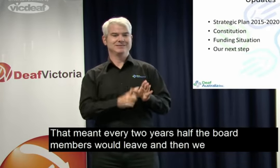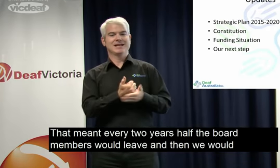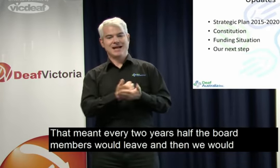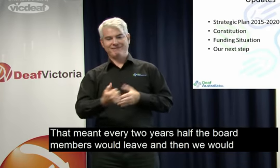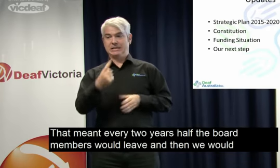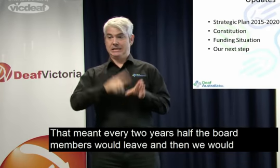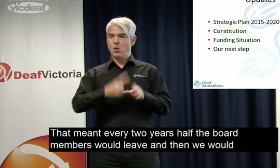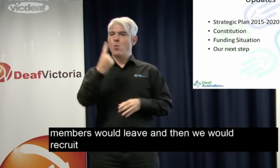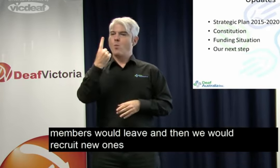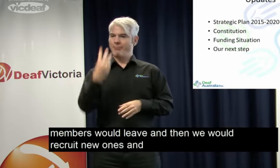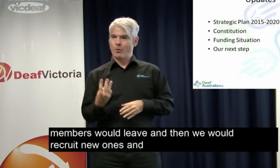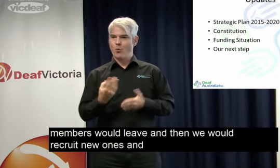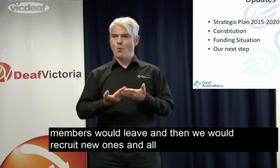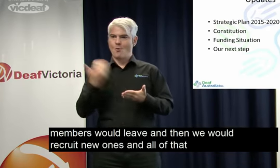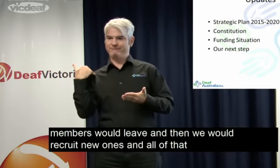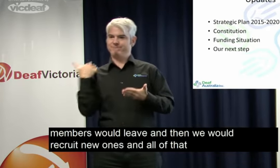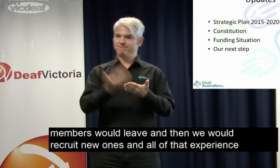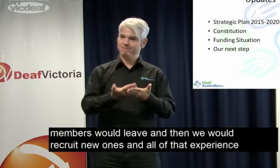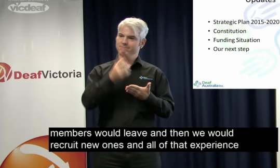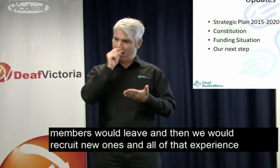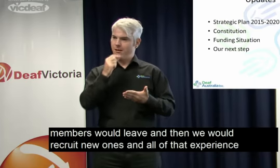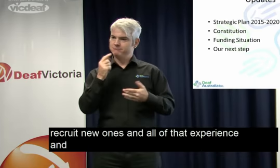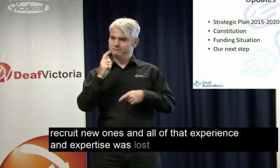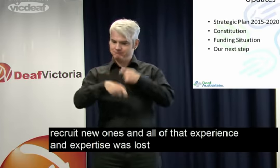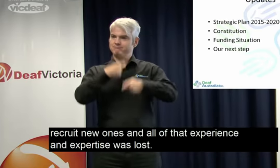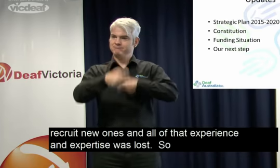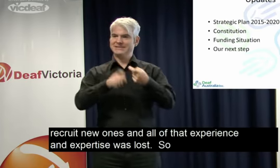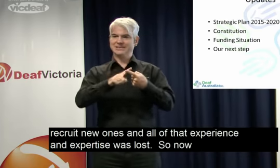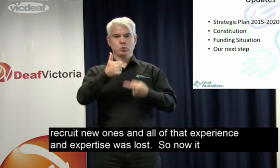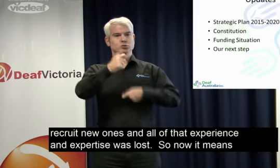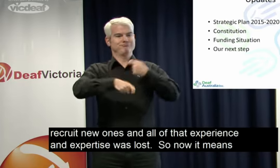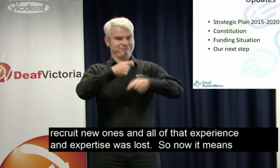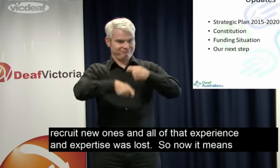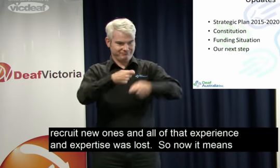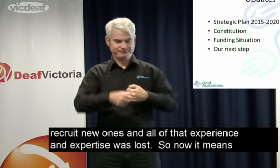lost. So now it means that we only have a third of those members who